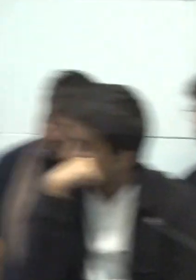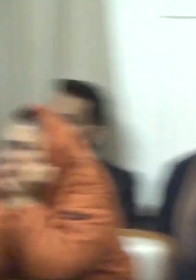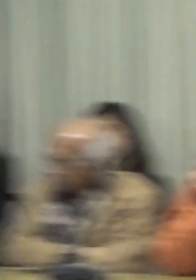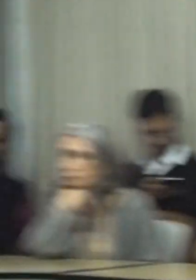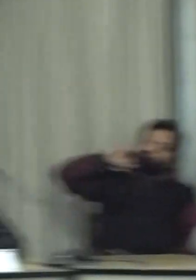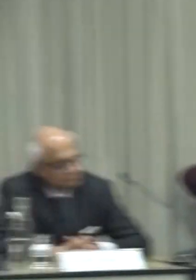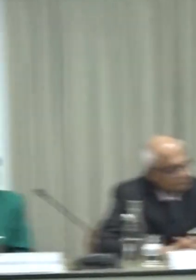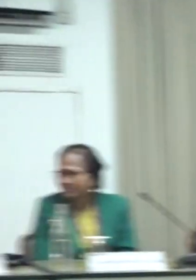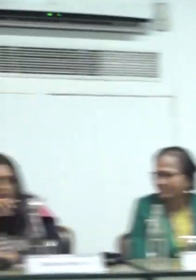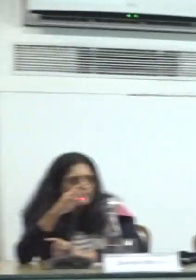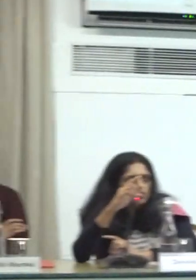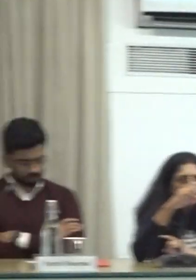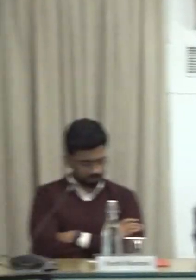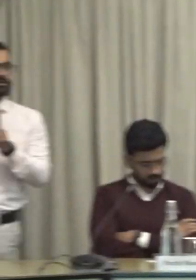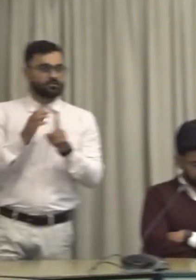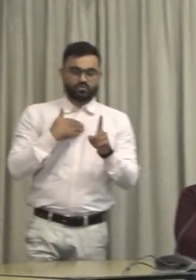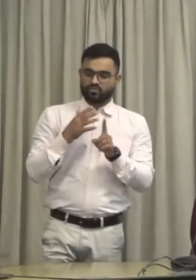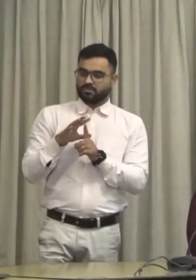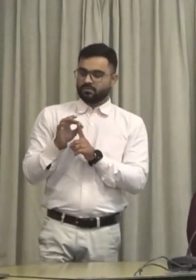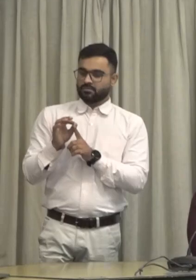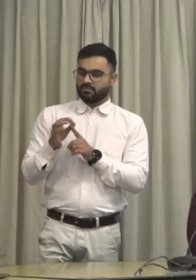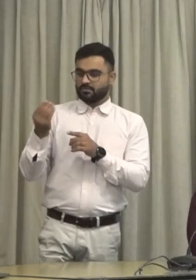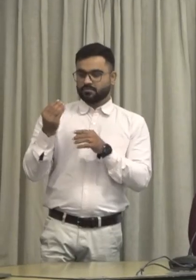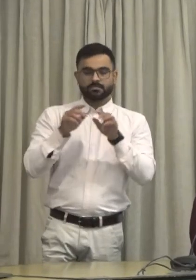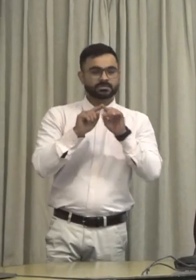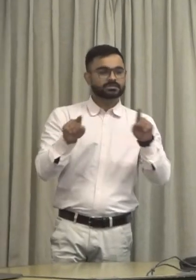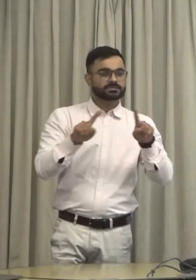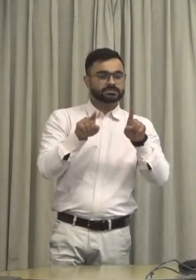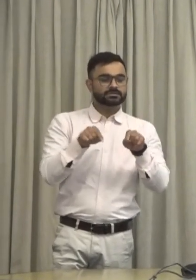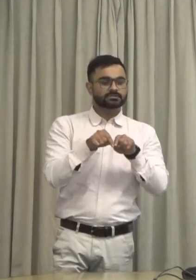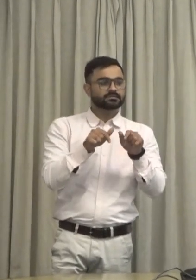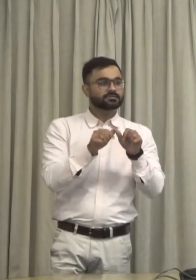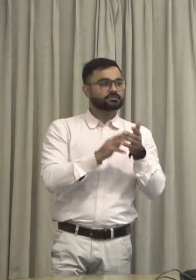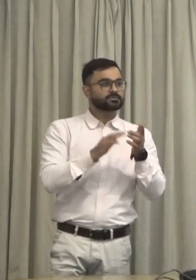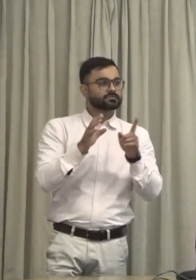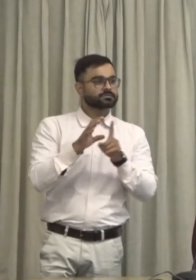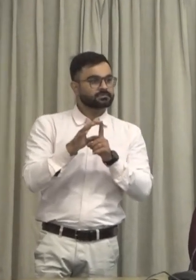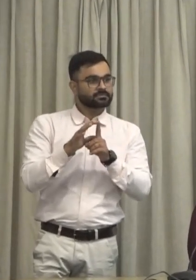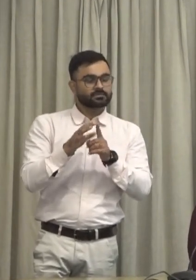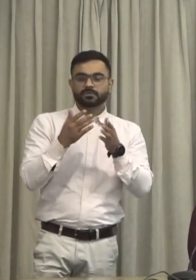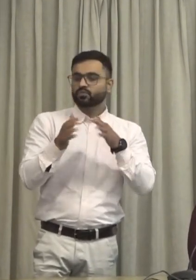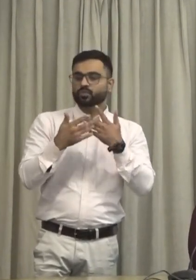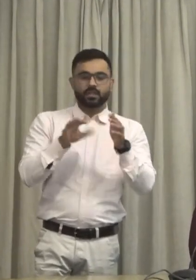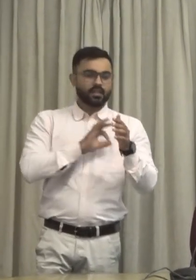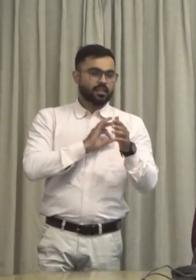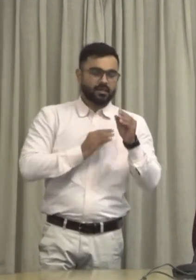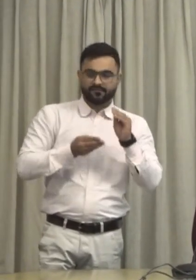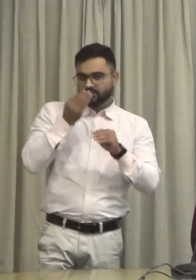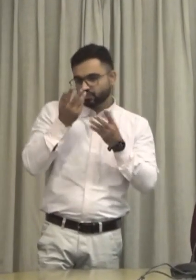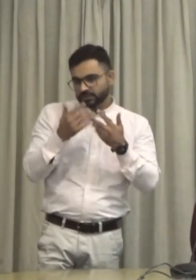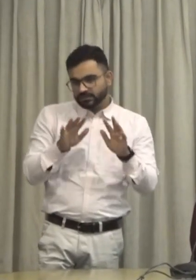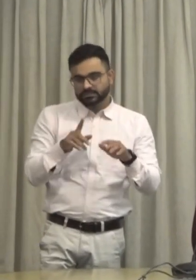a part of your AMD. We do have, I think, some sample AMDs out there for, anyone who'd like to take them